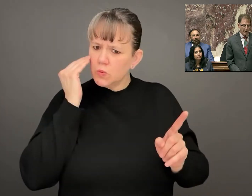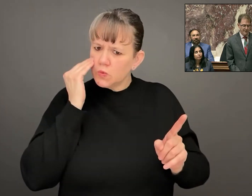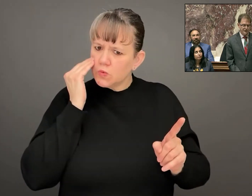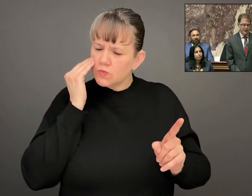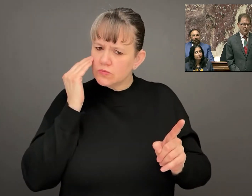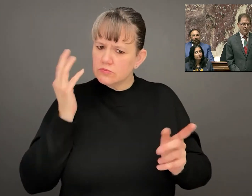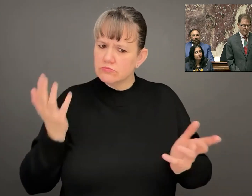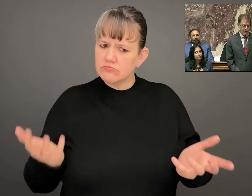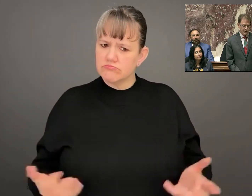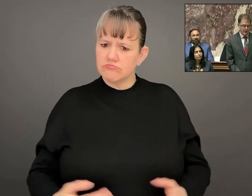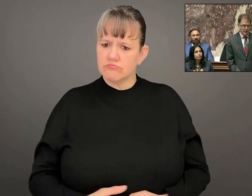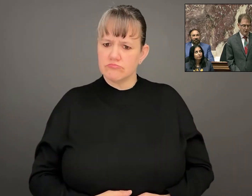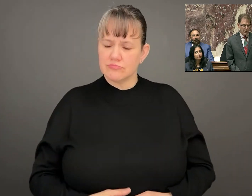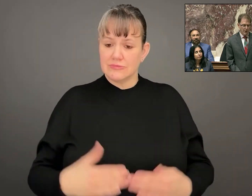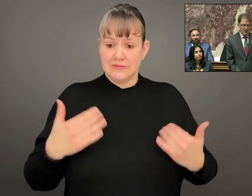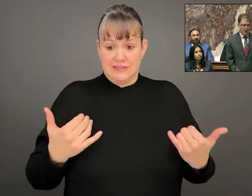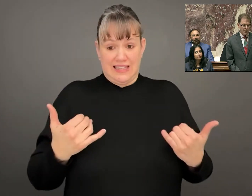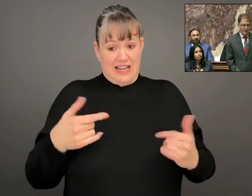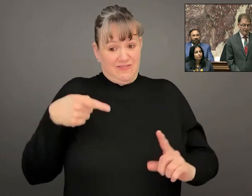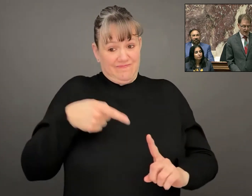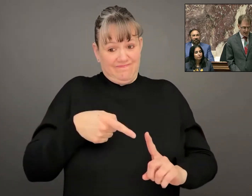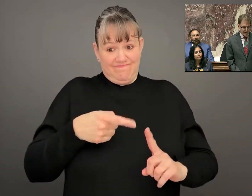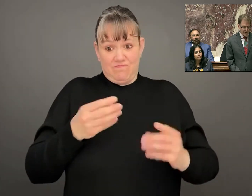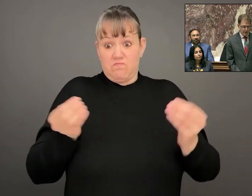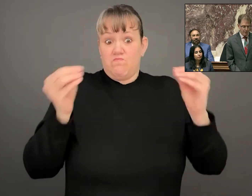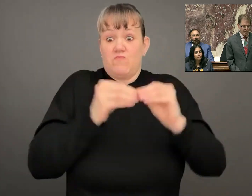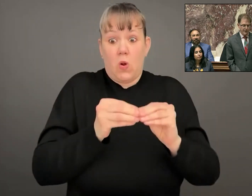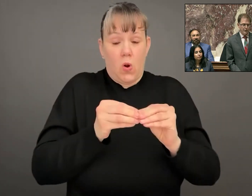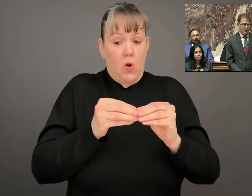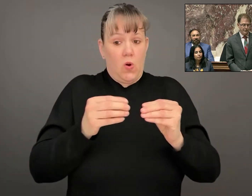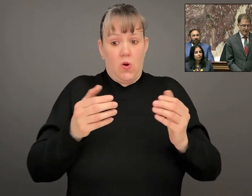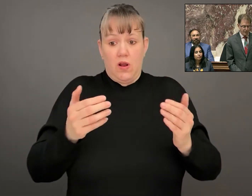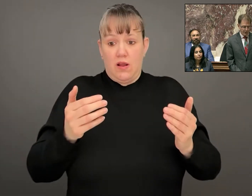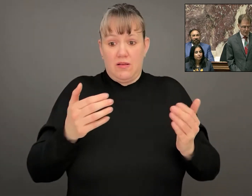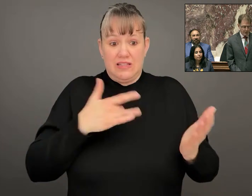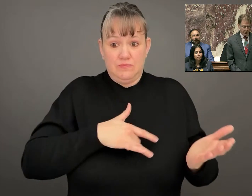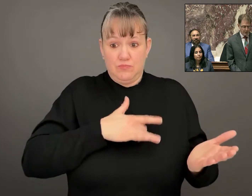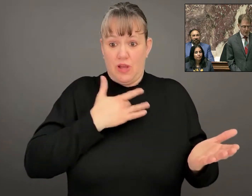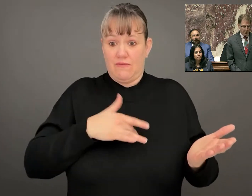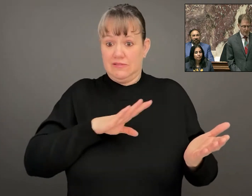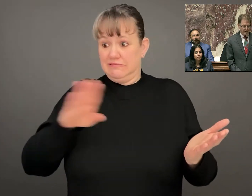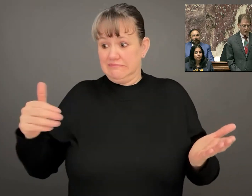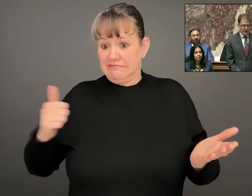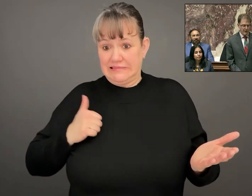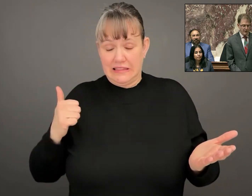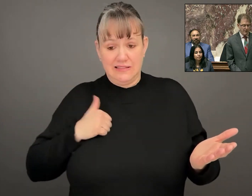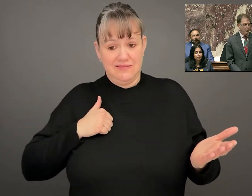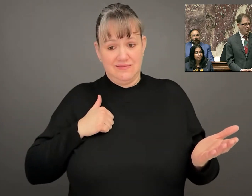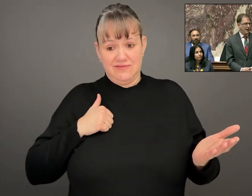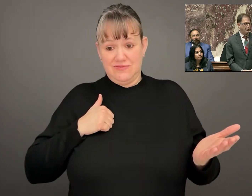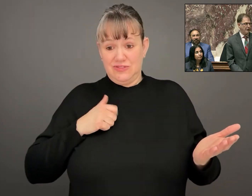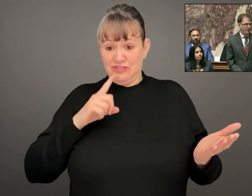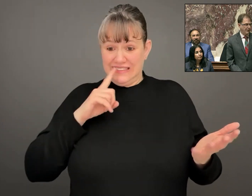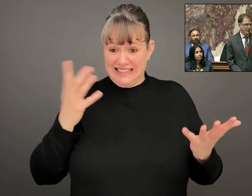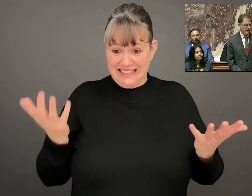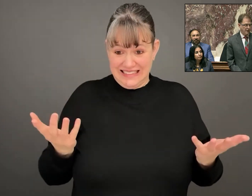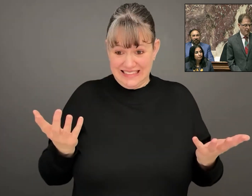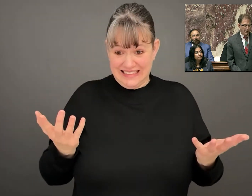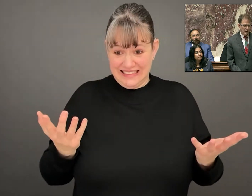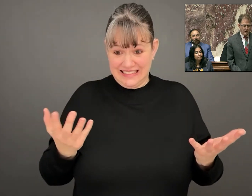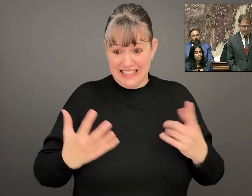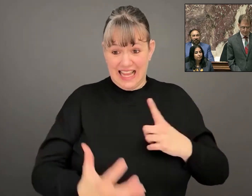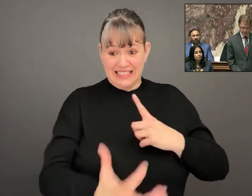our province and our country are under attack by the U.S. administration, that we need more energy in